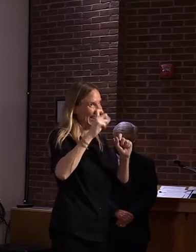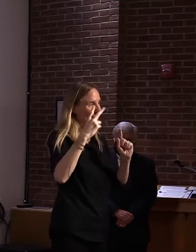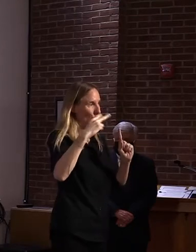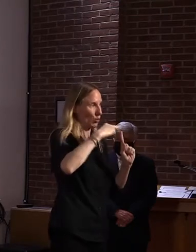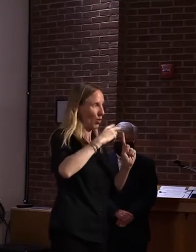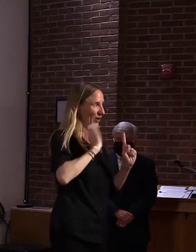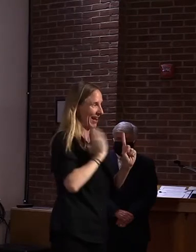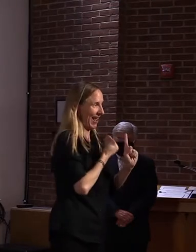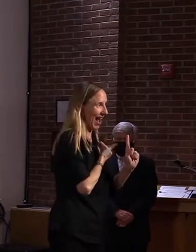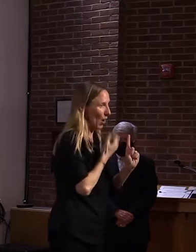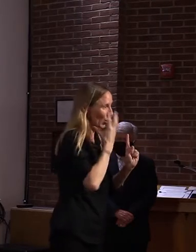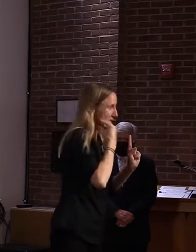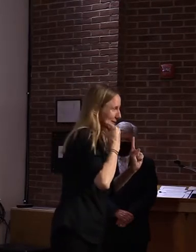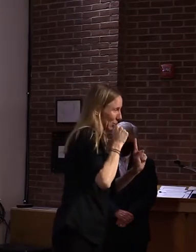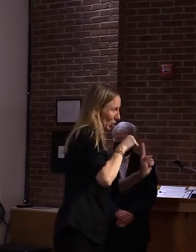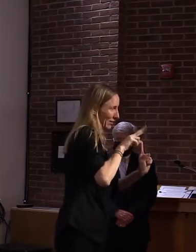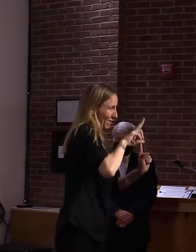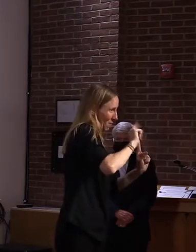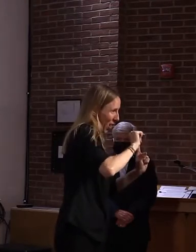experience right now.